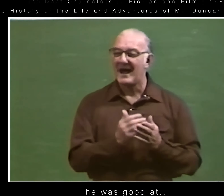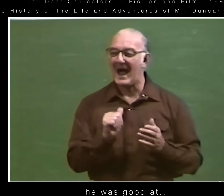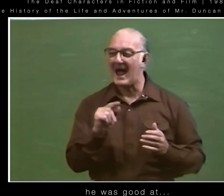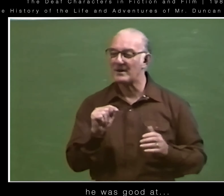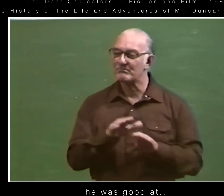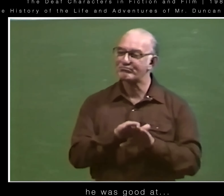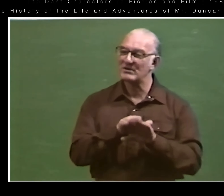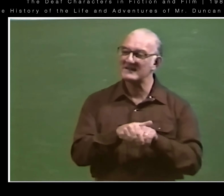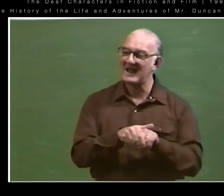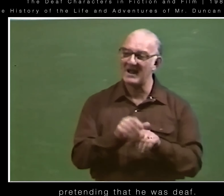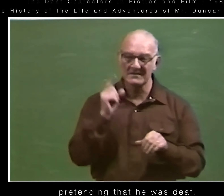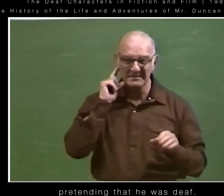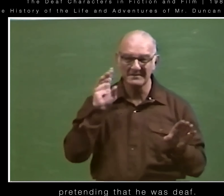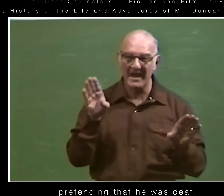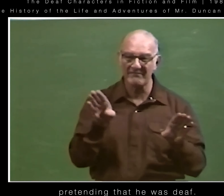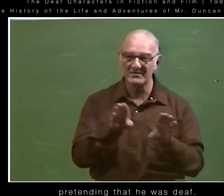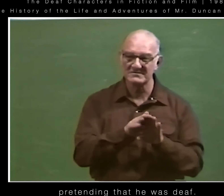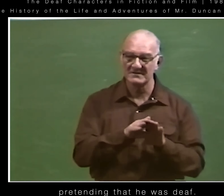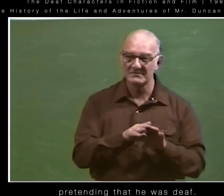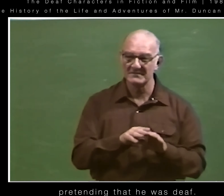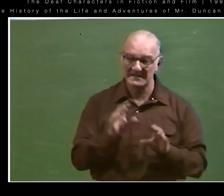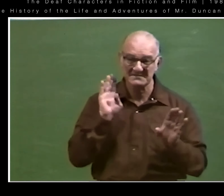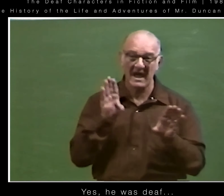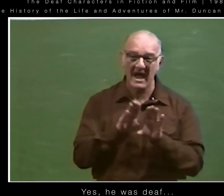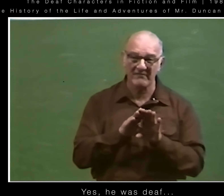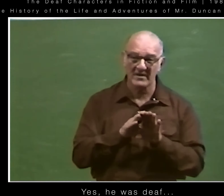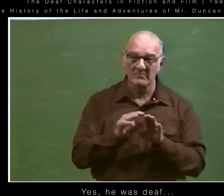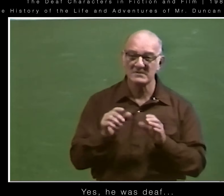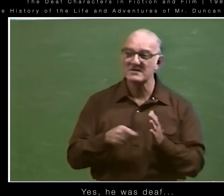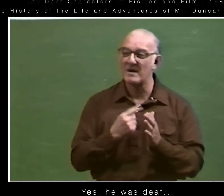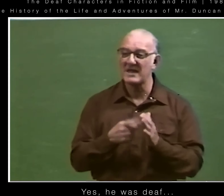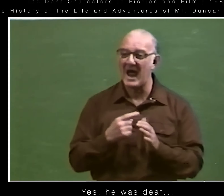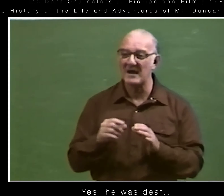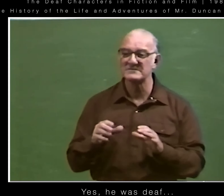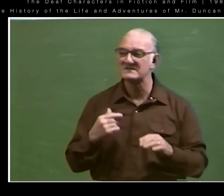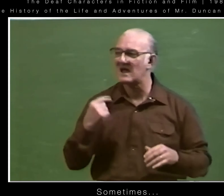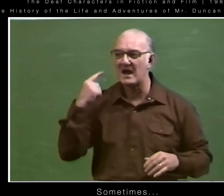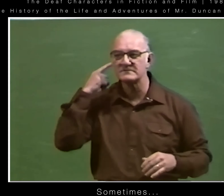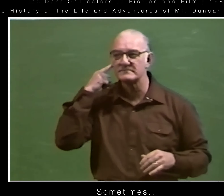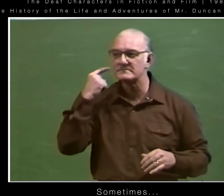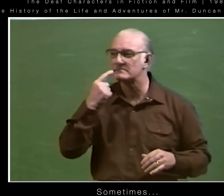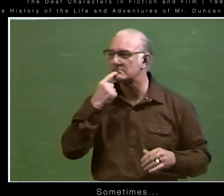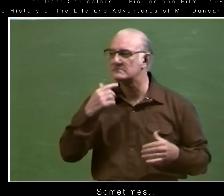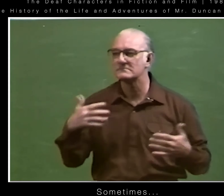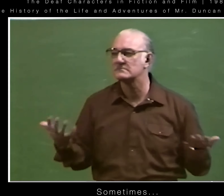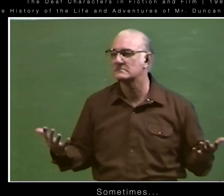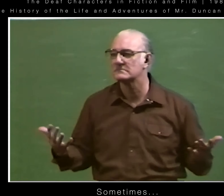at pretending deafness. He's deaf, but sometimes he says,